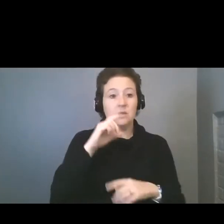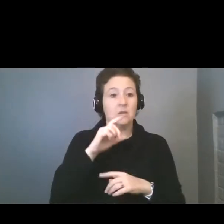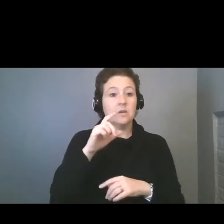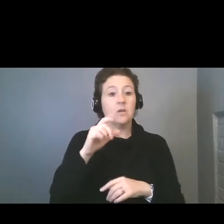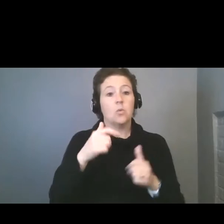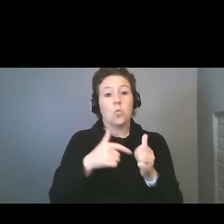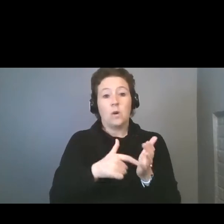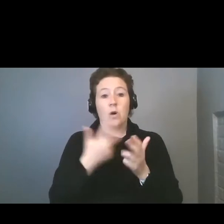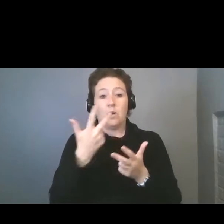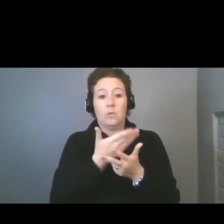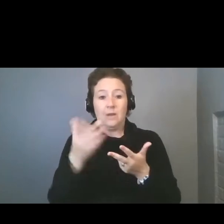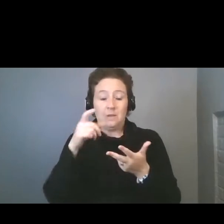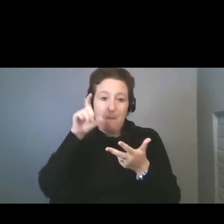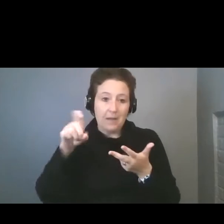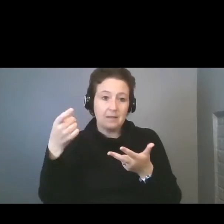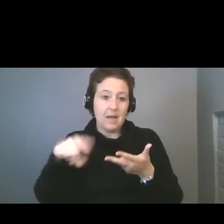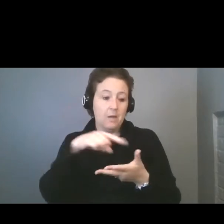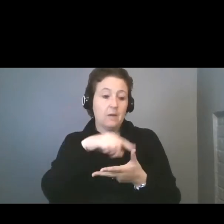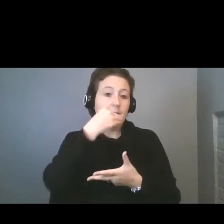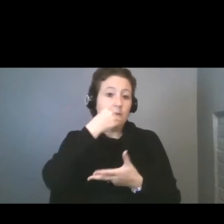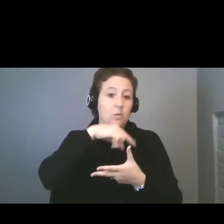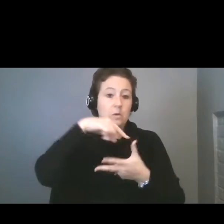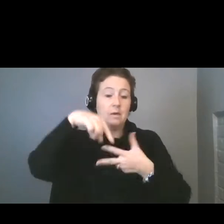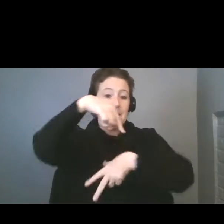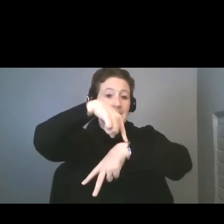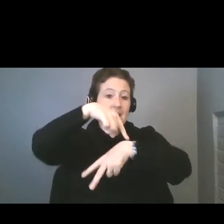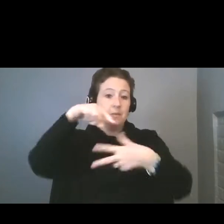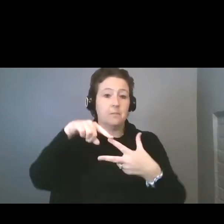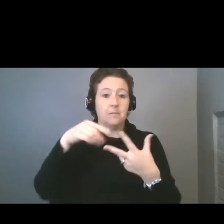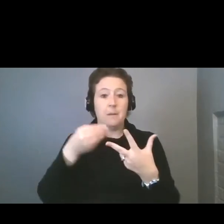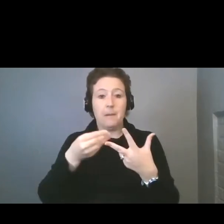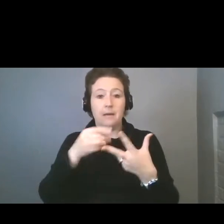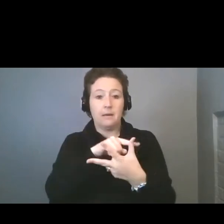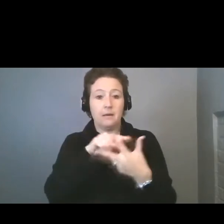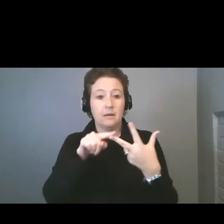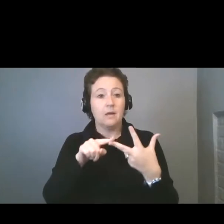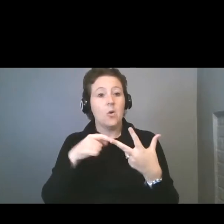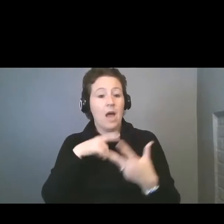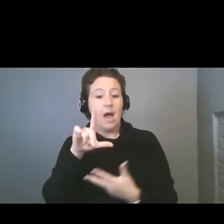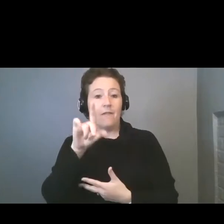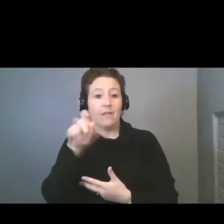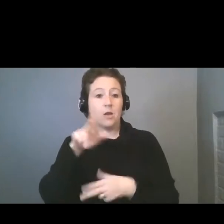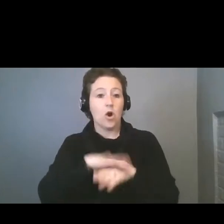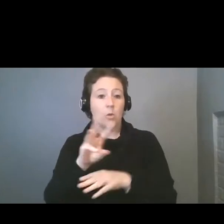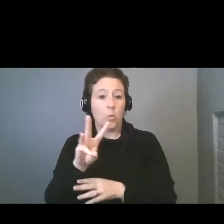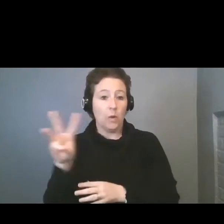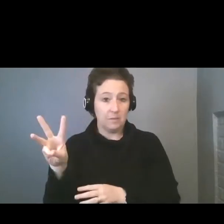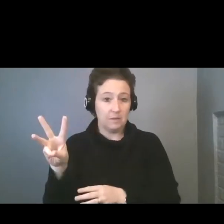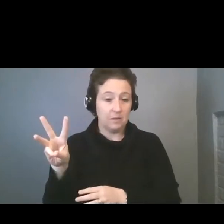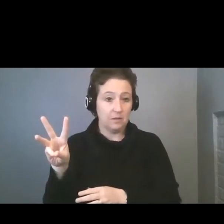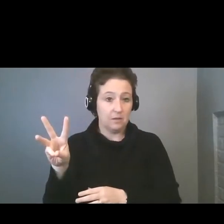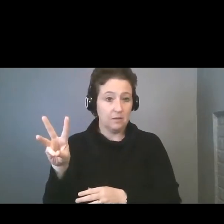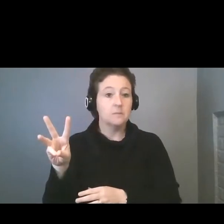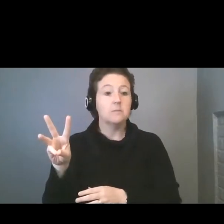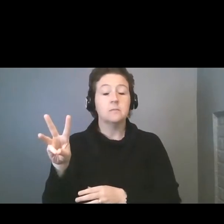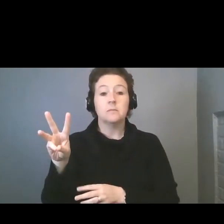things to make this happen: food, time, and money. There are links for people to help with each of these on the Foodbank website, as